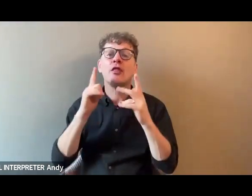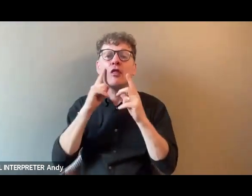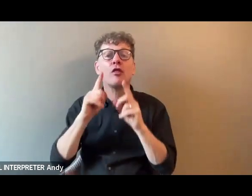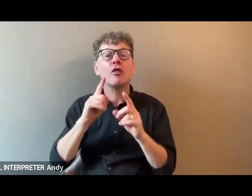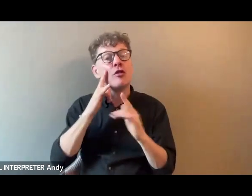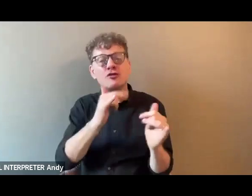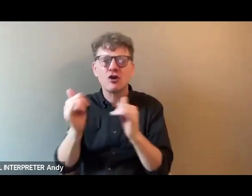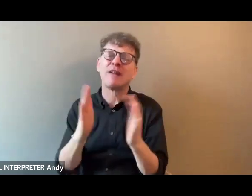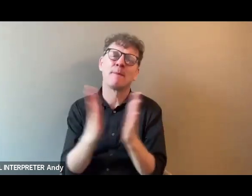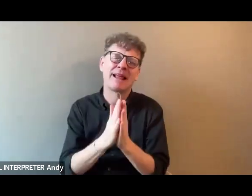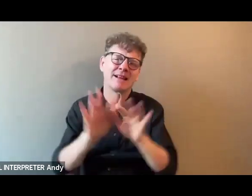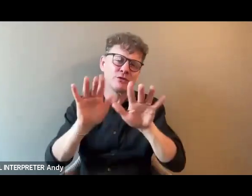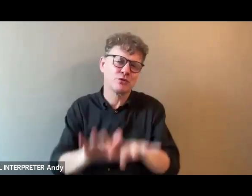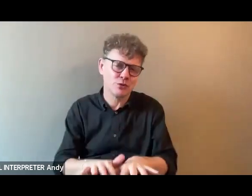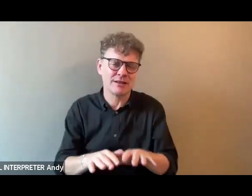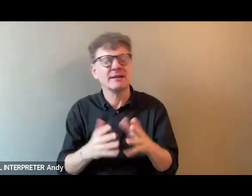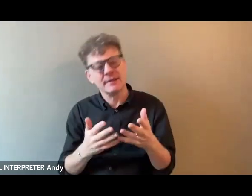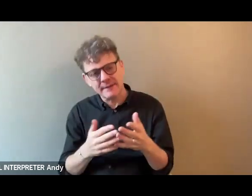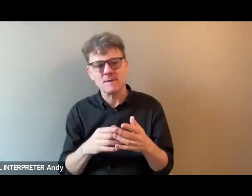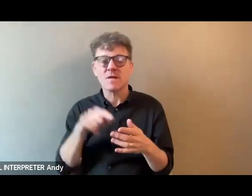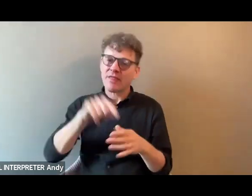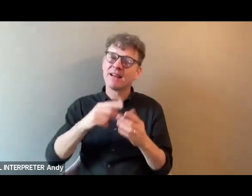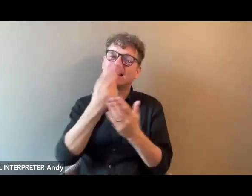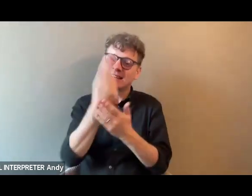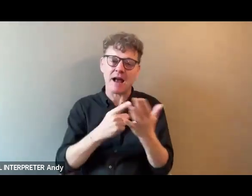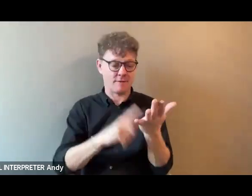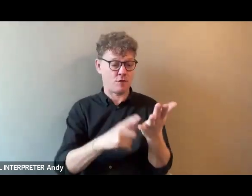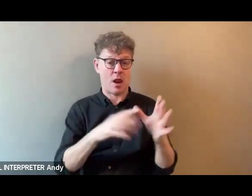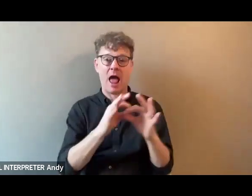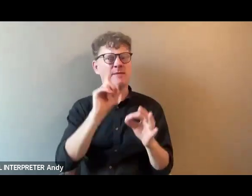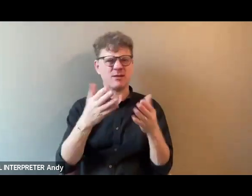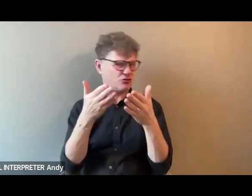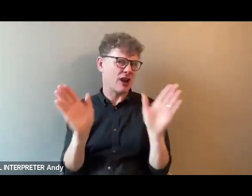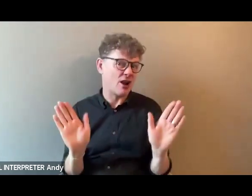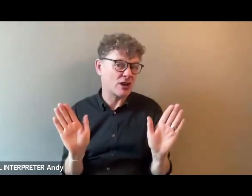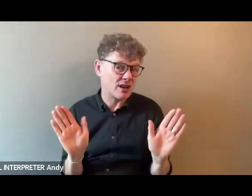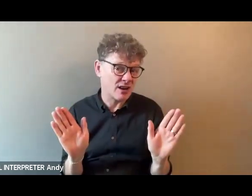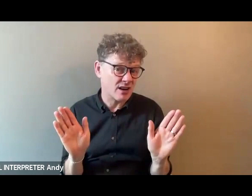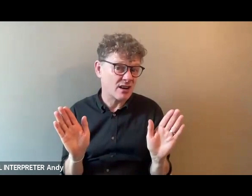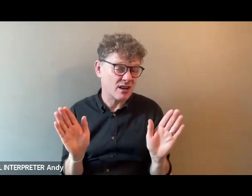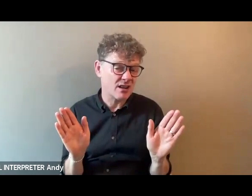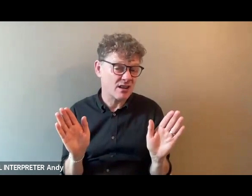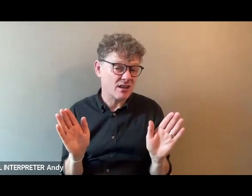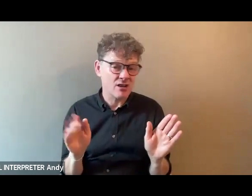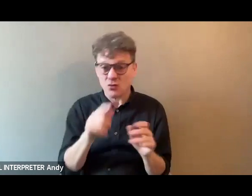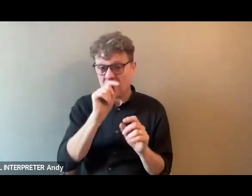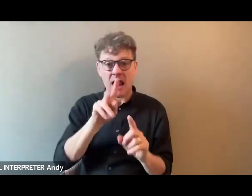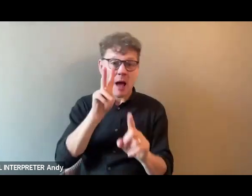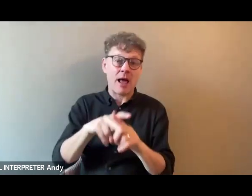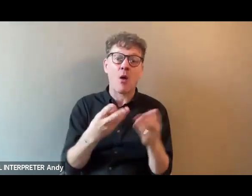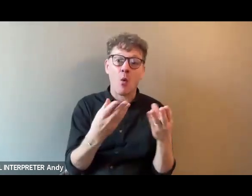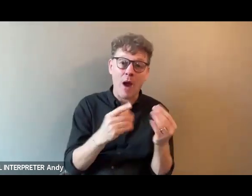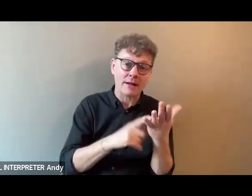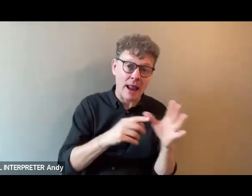by the way, whilst obviously these were designed for labs, they are highly generic. We are aiming them to be applicable for wet labs, dry